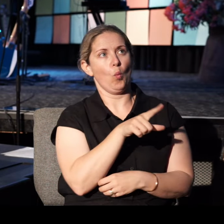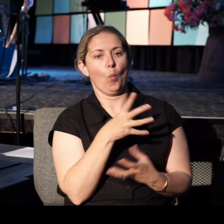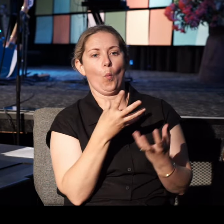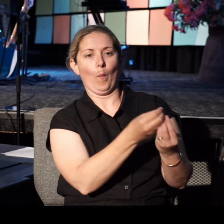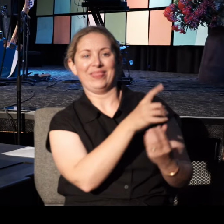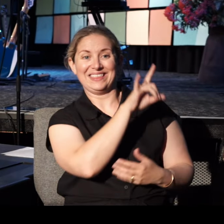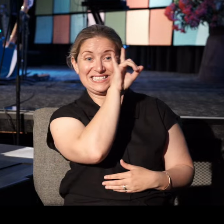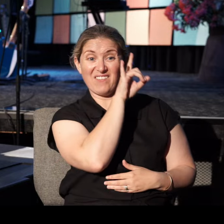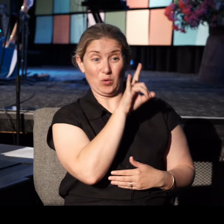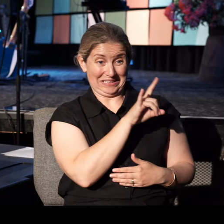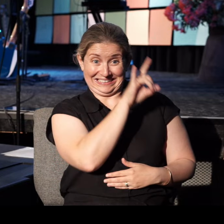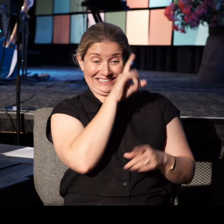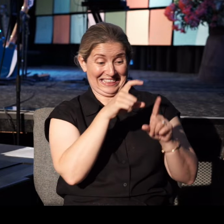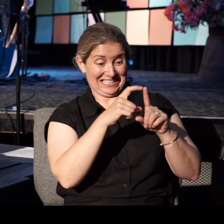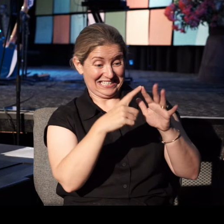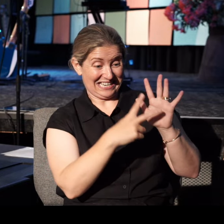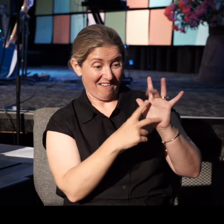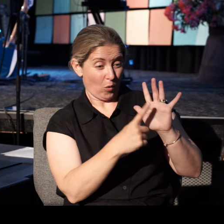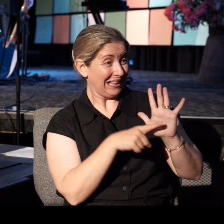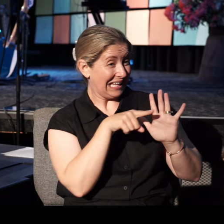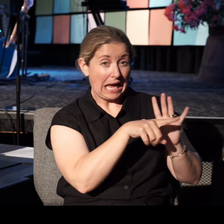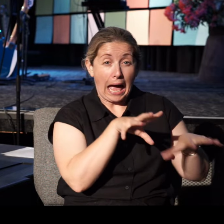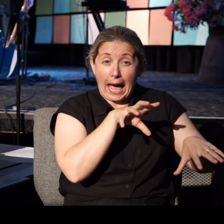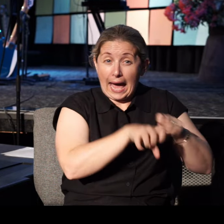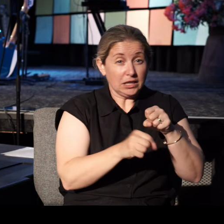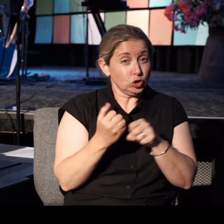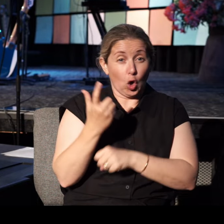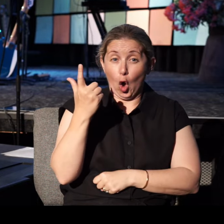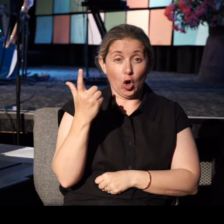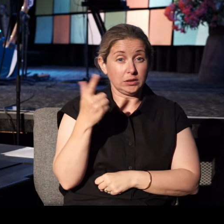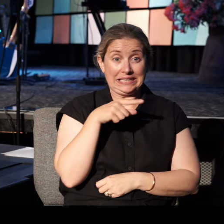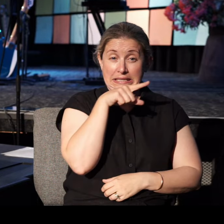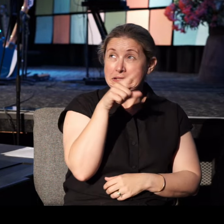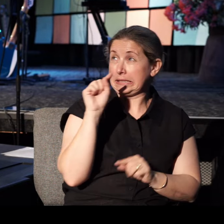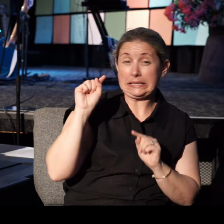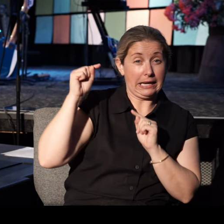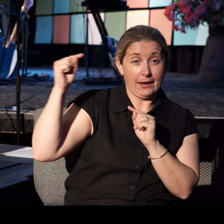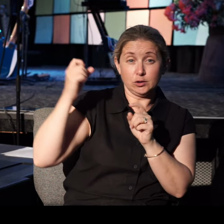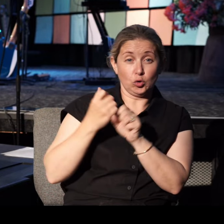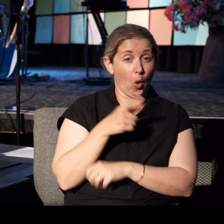beginning. The reason the Son of God appeared was to destroy the devil's work, rebelliousness.